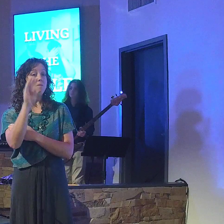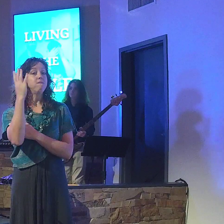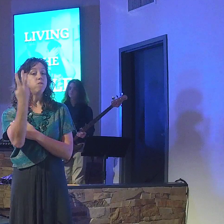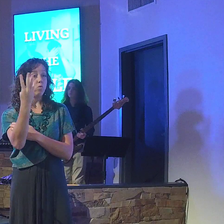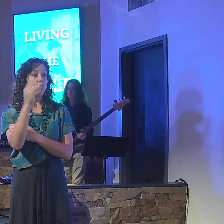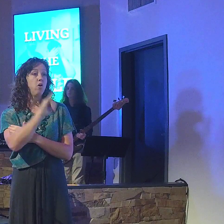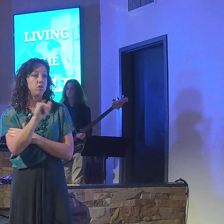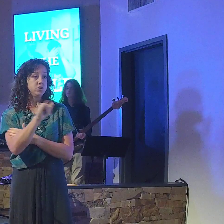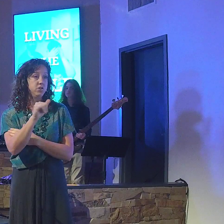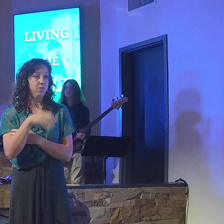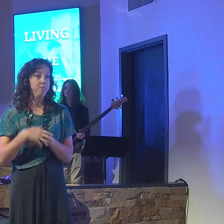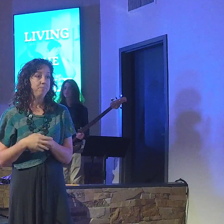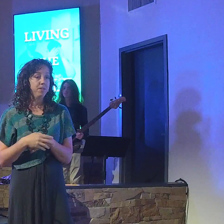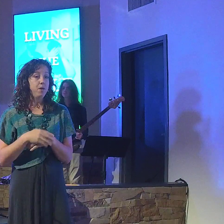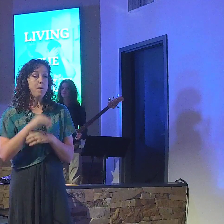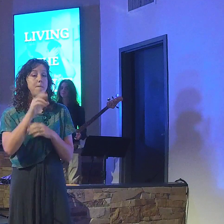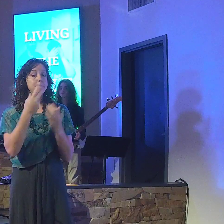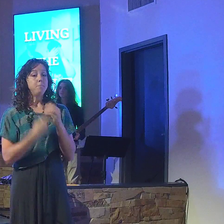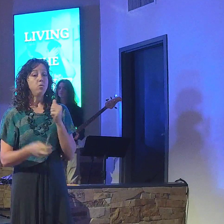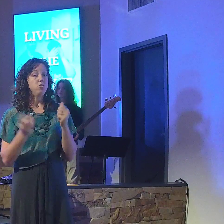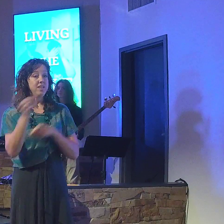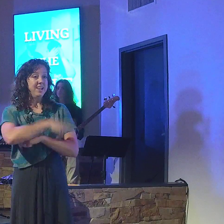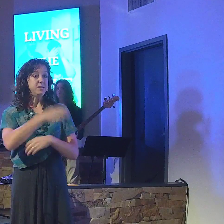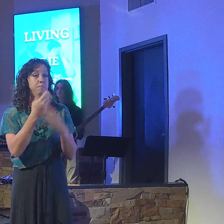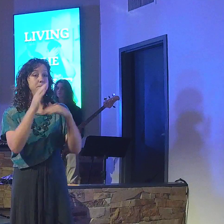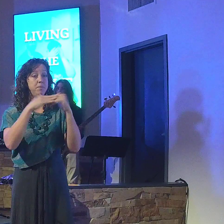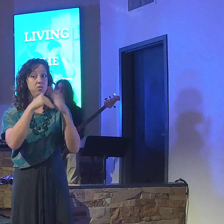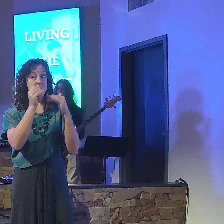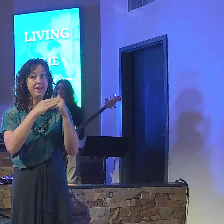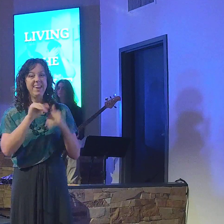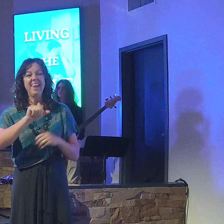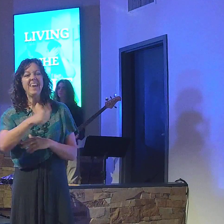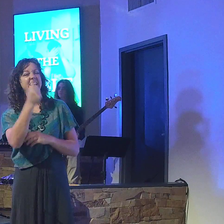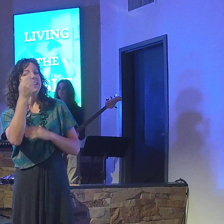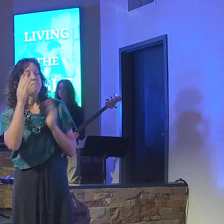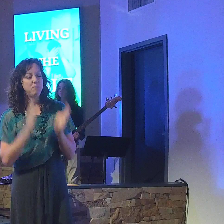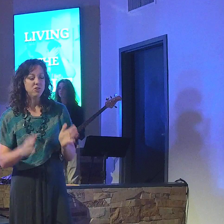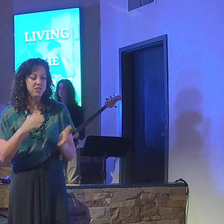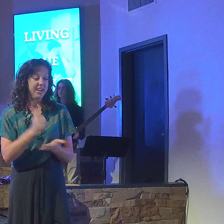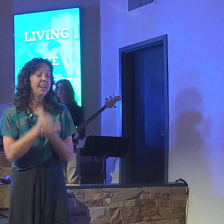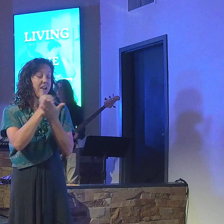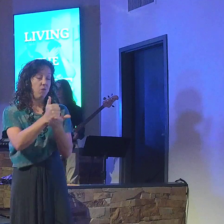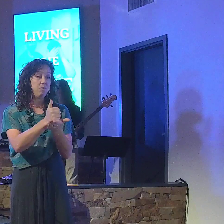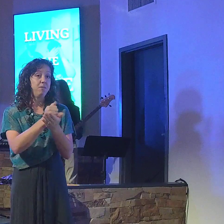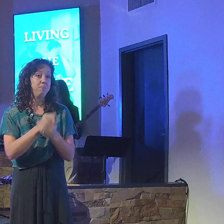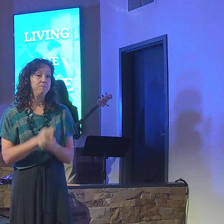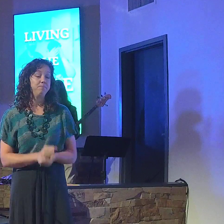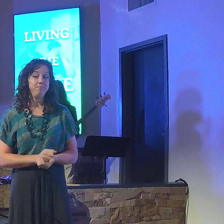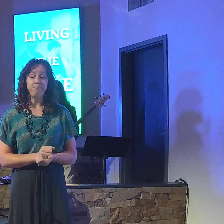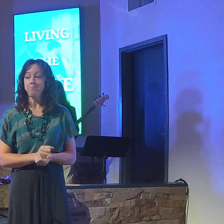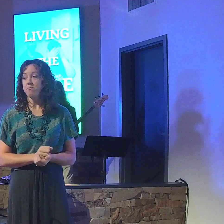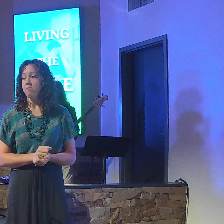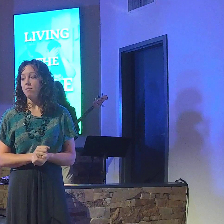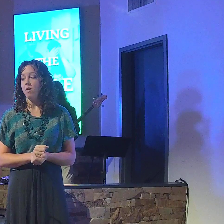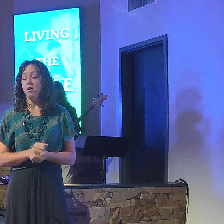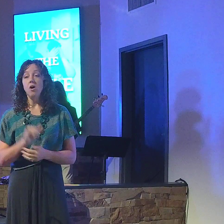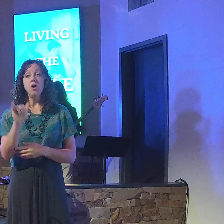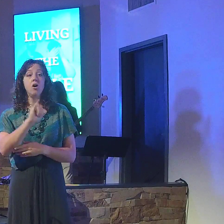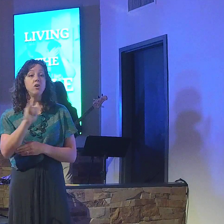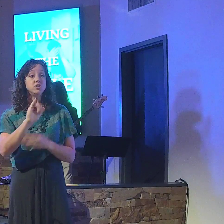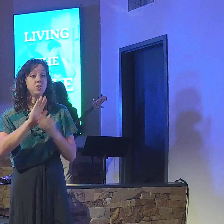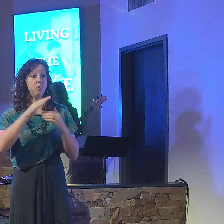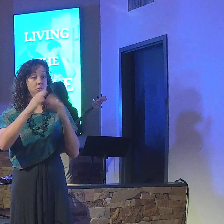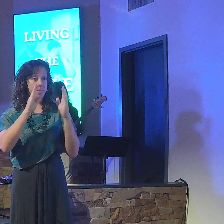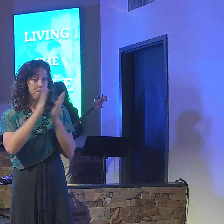day. So those are our construction days. Anybody who can come out to help build the city, come on out. We'd love to have you there. And then on this